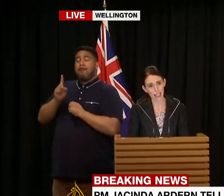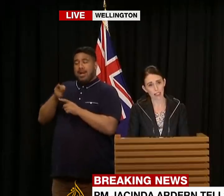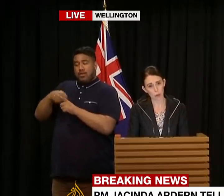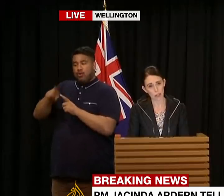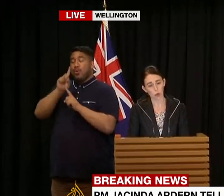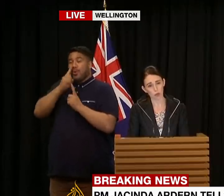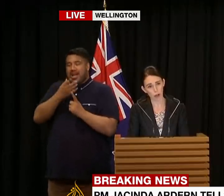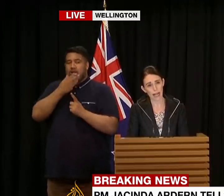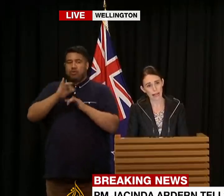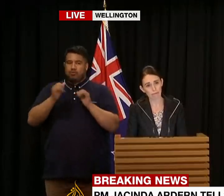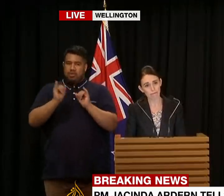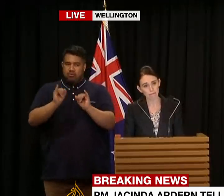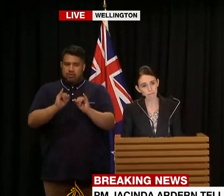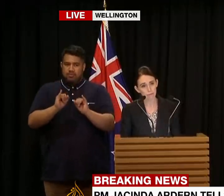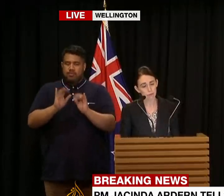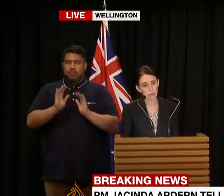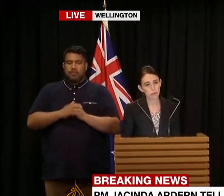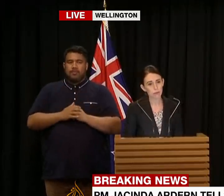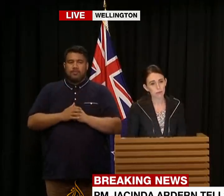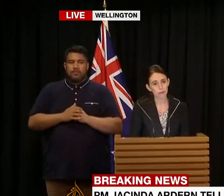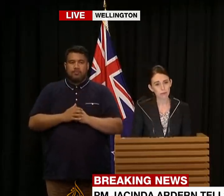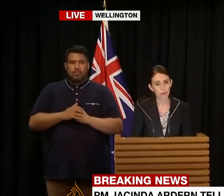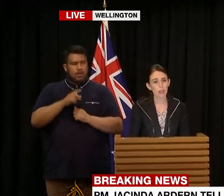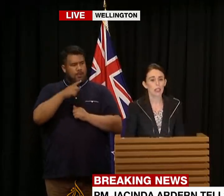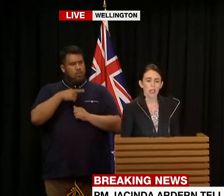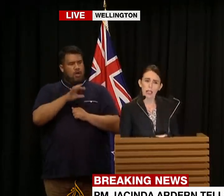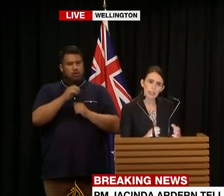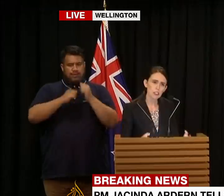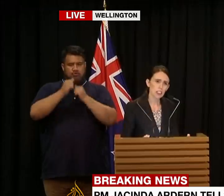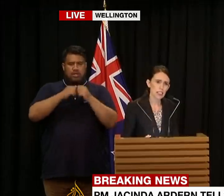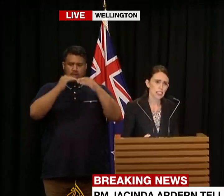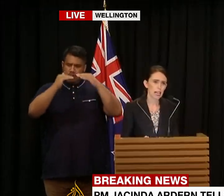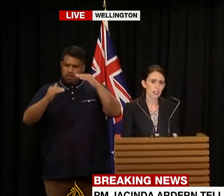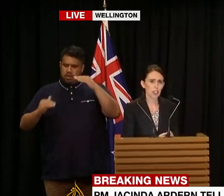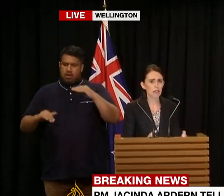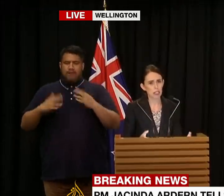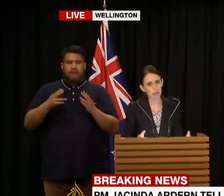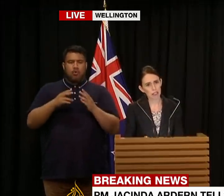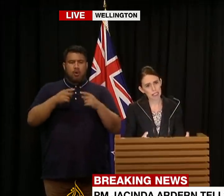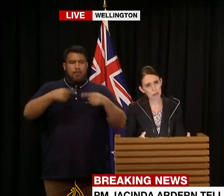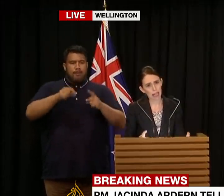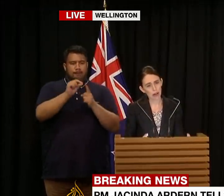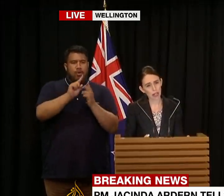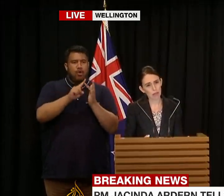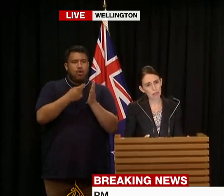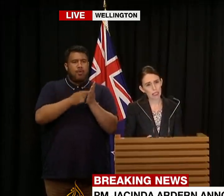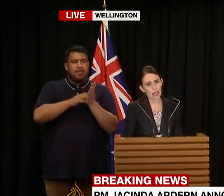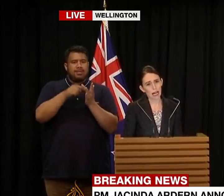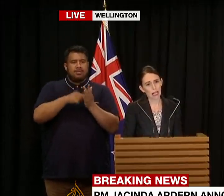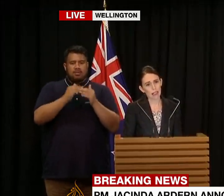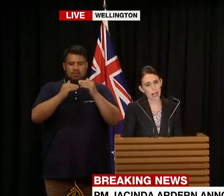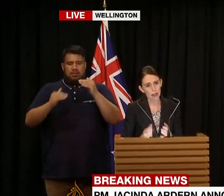and attack that we saw on Friday. Why not just have a permitting structure like Australia? Essentially, as I say, achieves a very similar